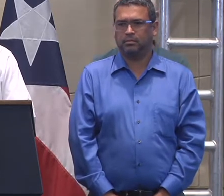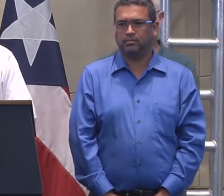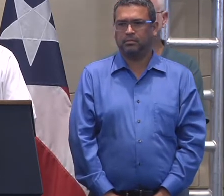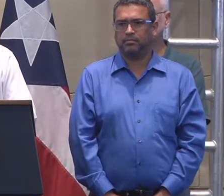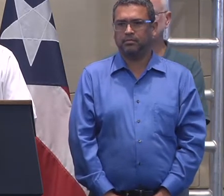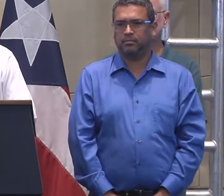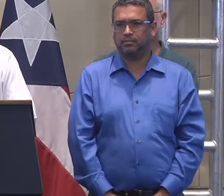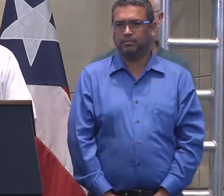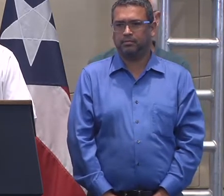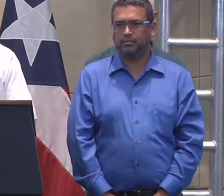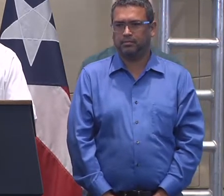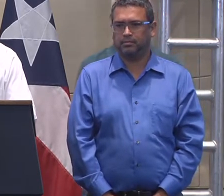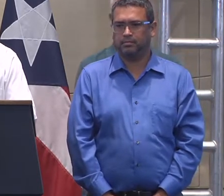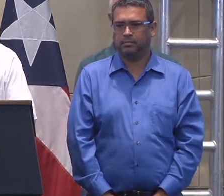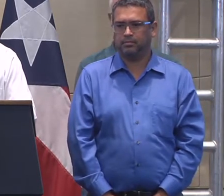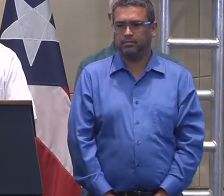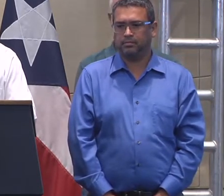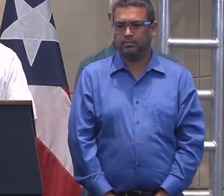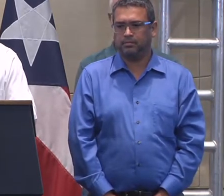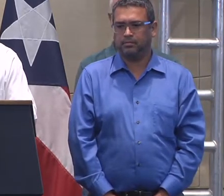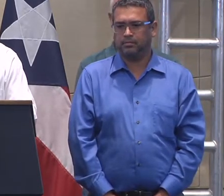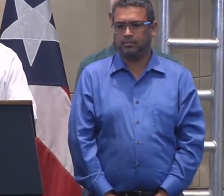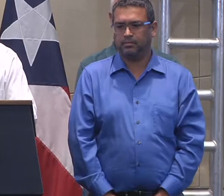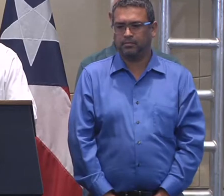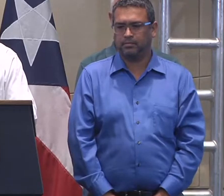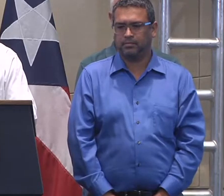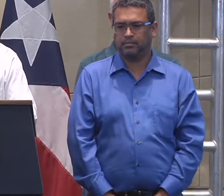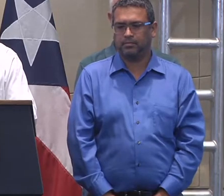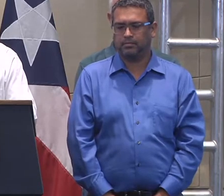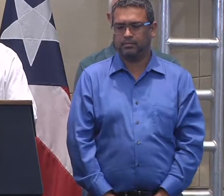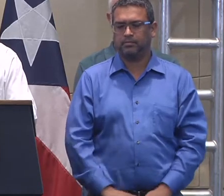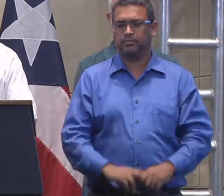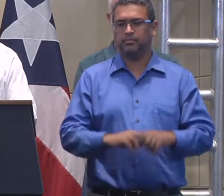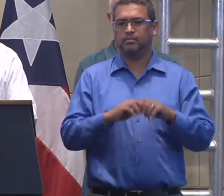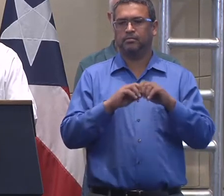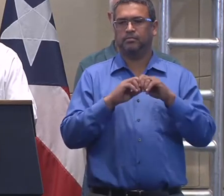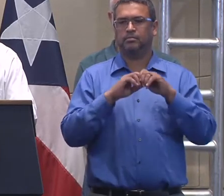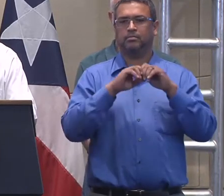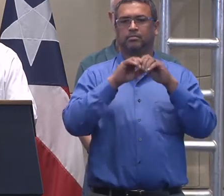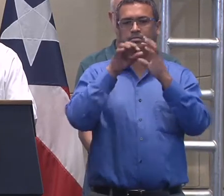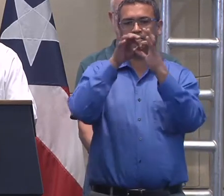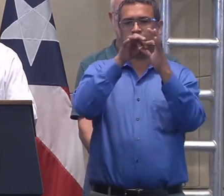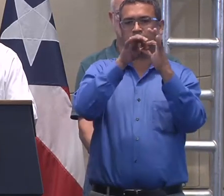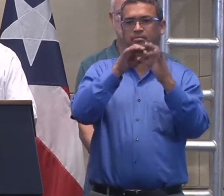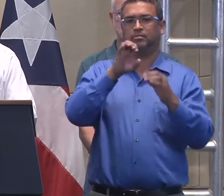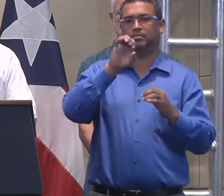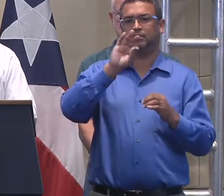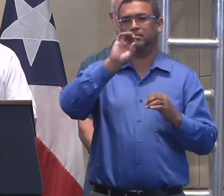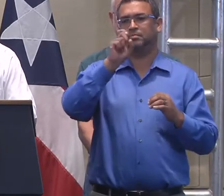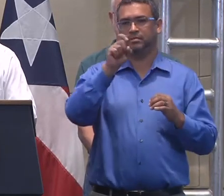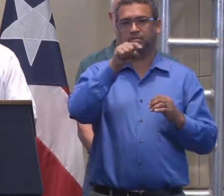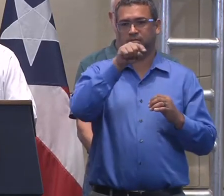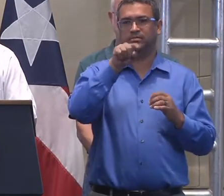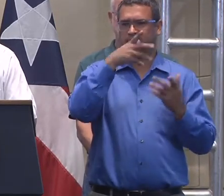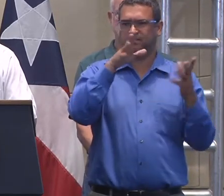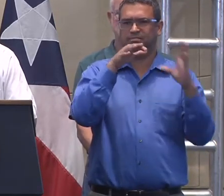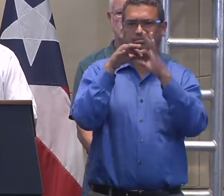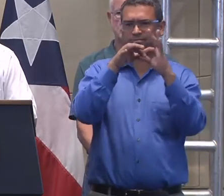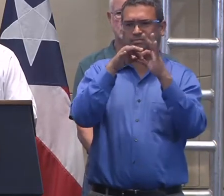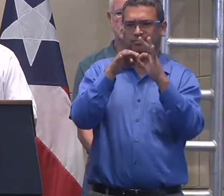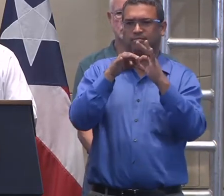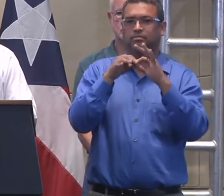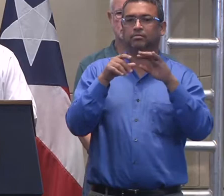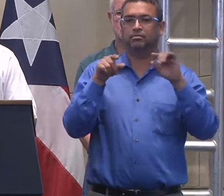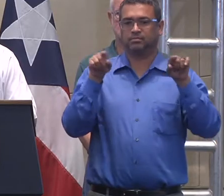be requesting mutual aid? We, we, yes, the, through Emax, it's been, it's been established. CEO is